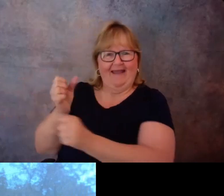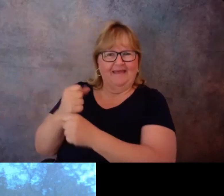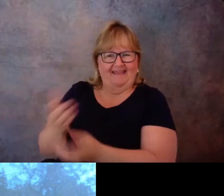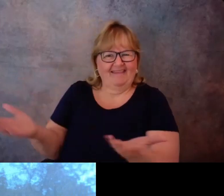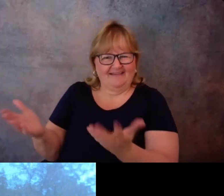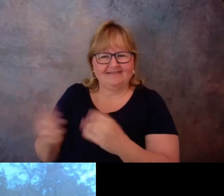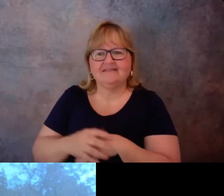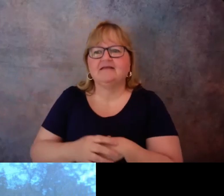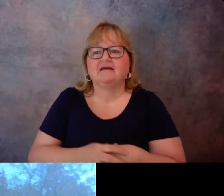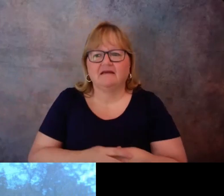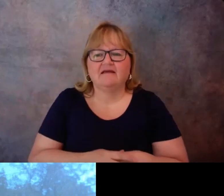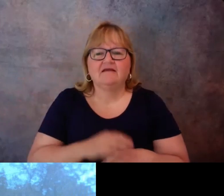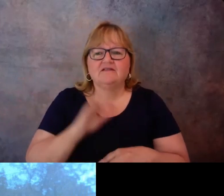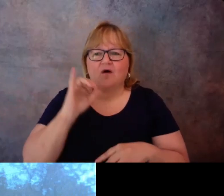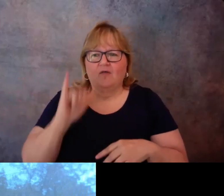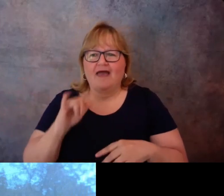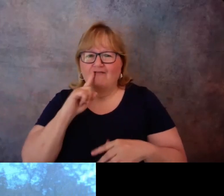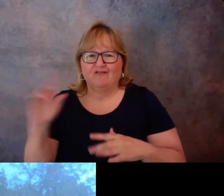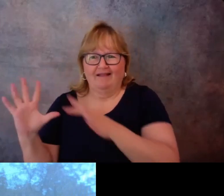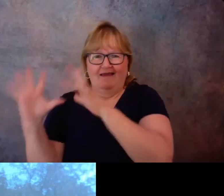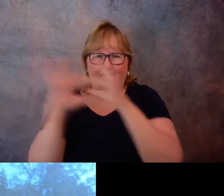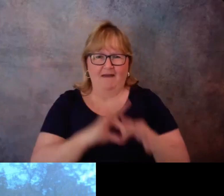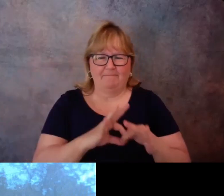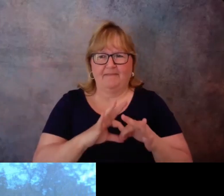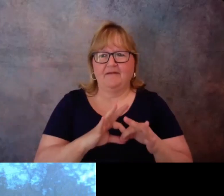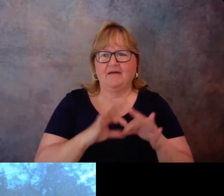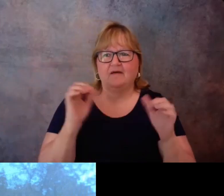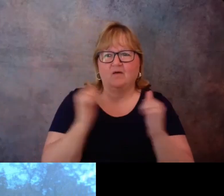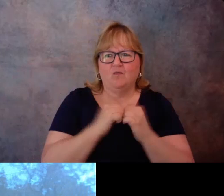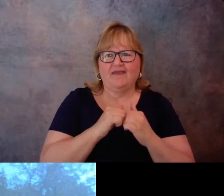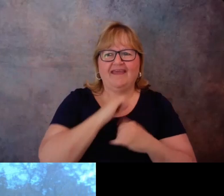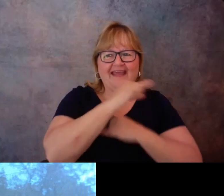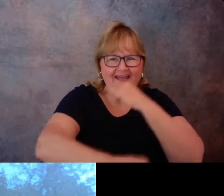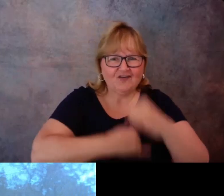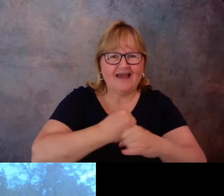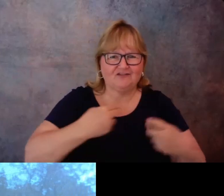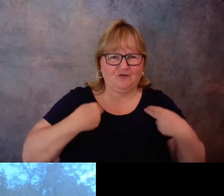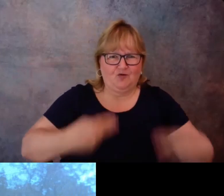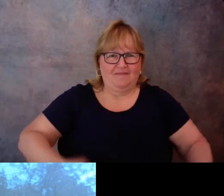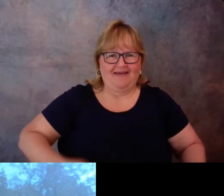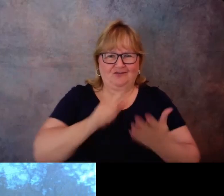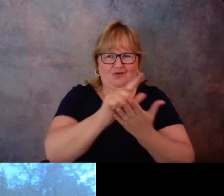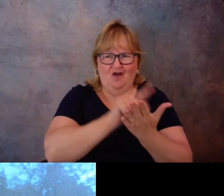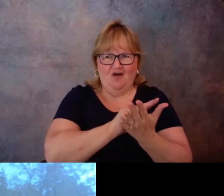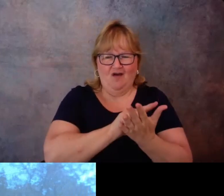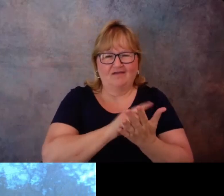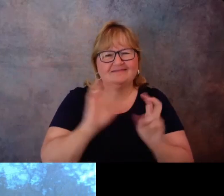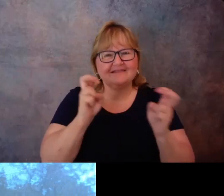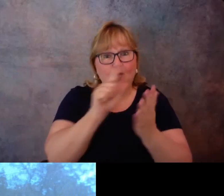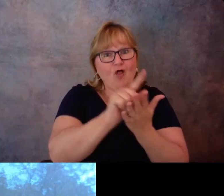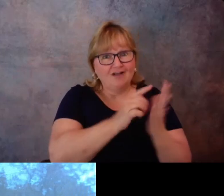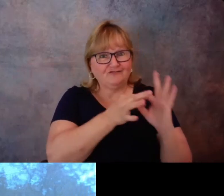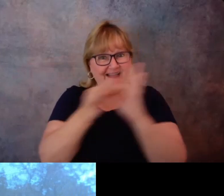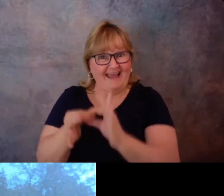interfaces with what's called international humanitarian law. To URI, what that means is the laws of war,